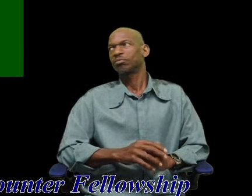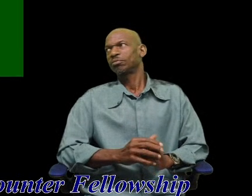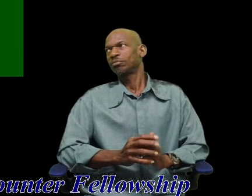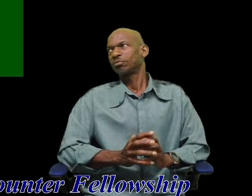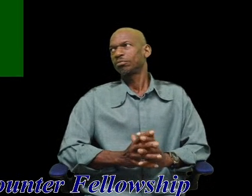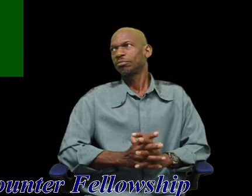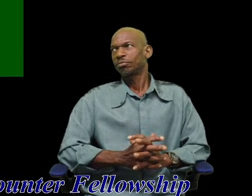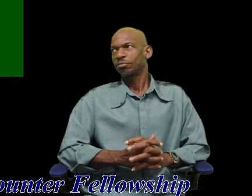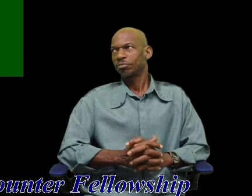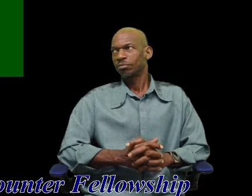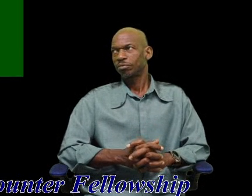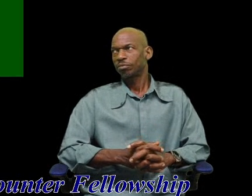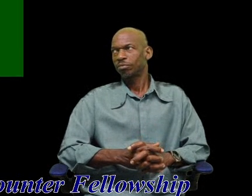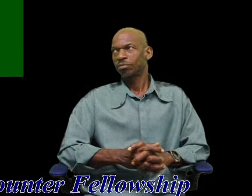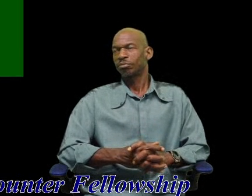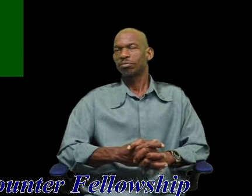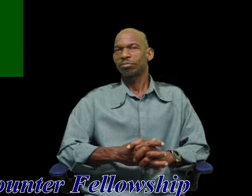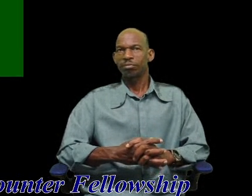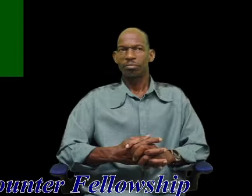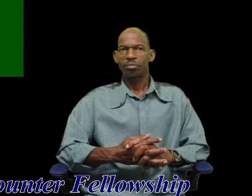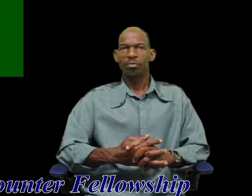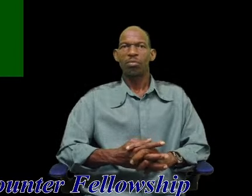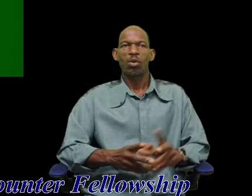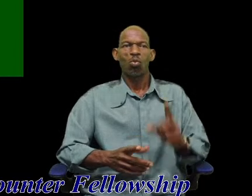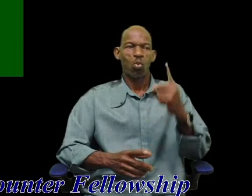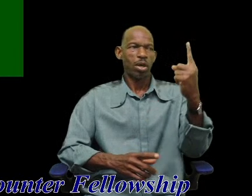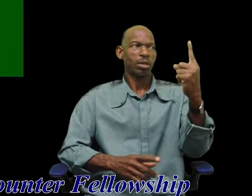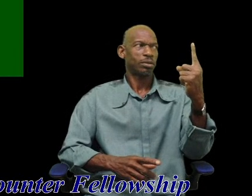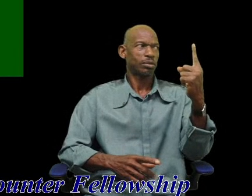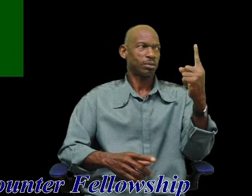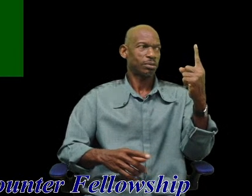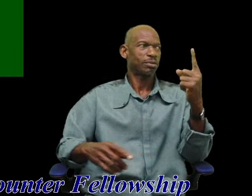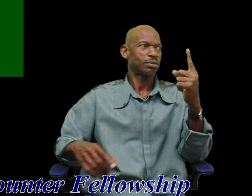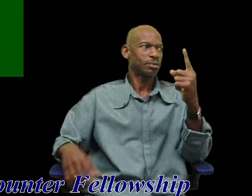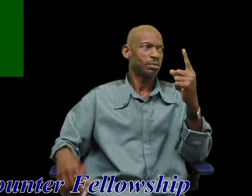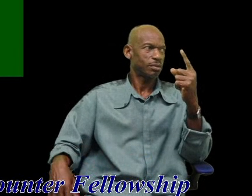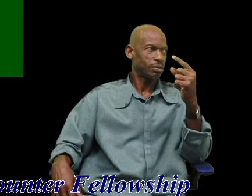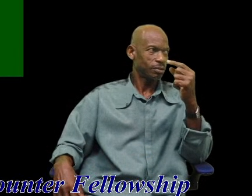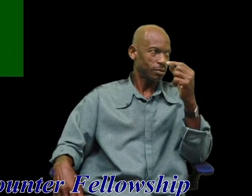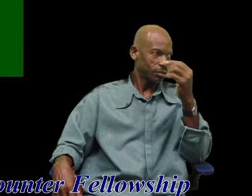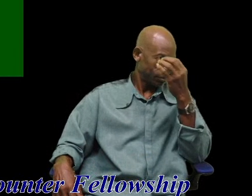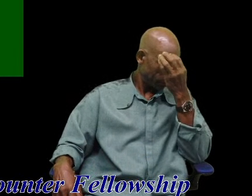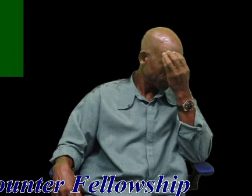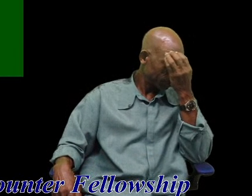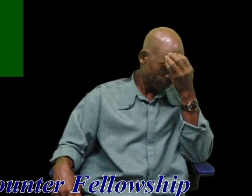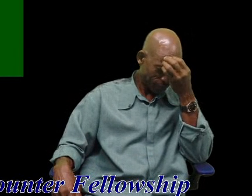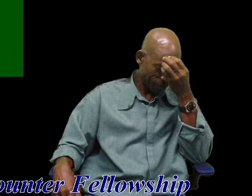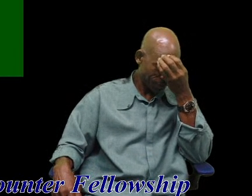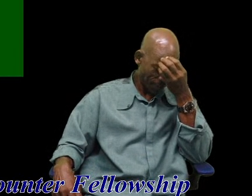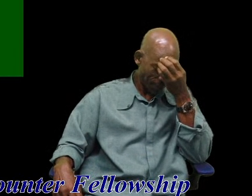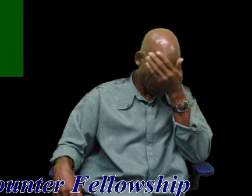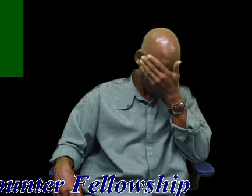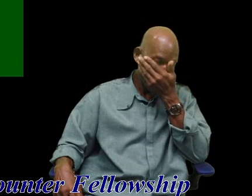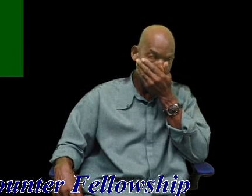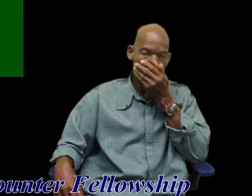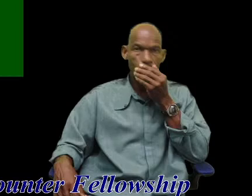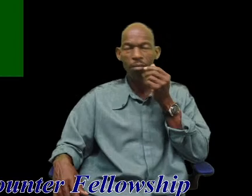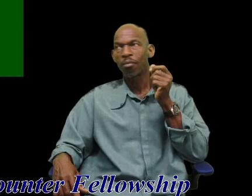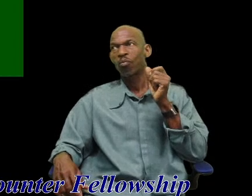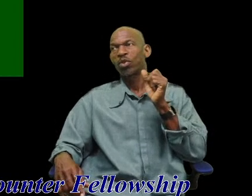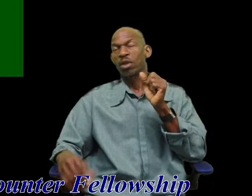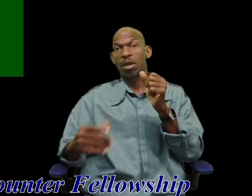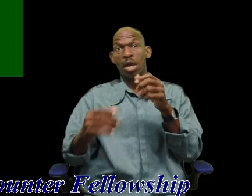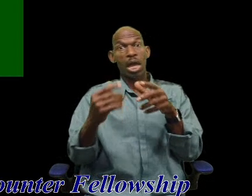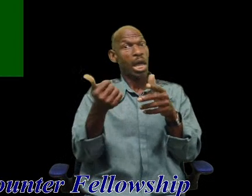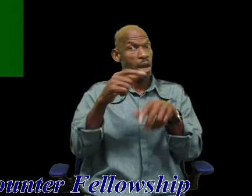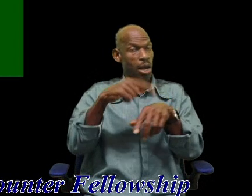them. All the owners are singular. And we have to look at this when we are